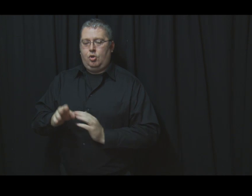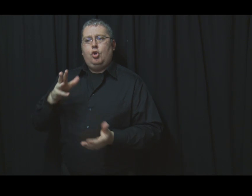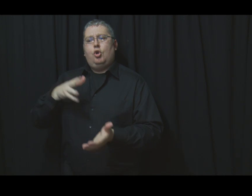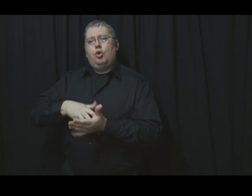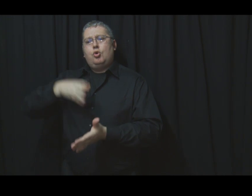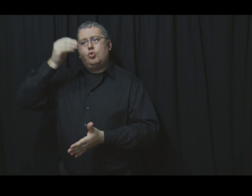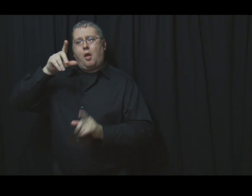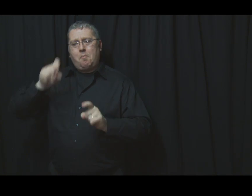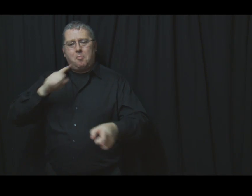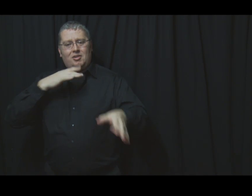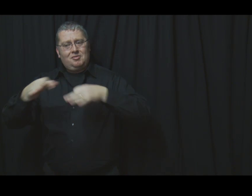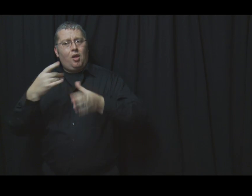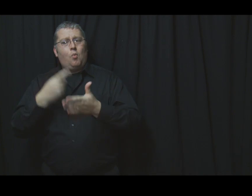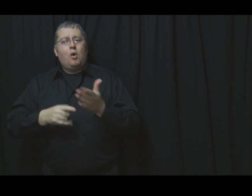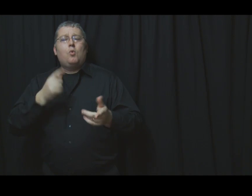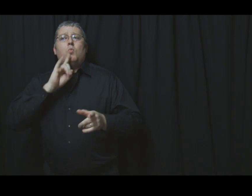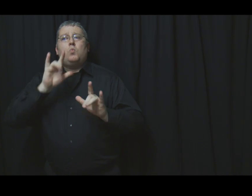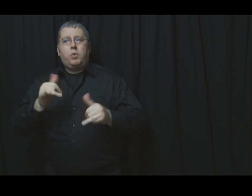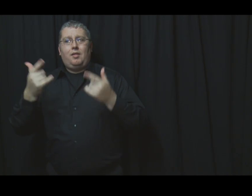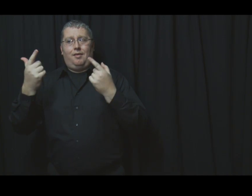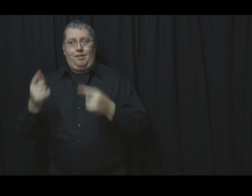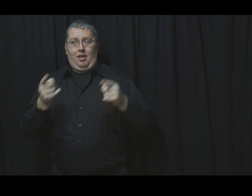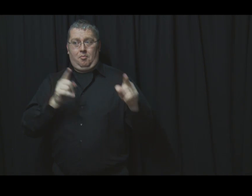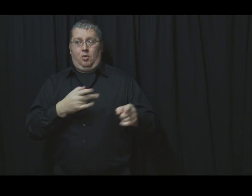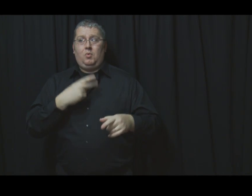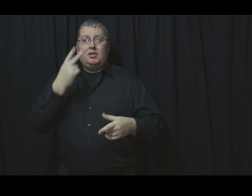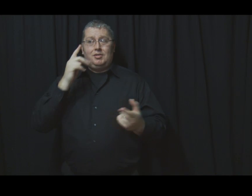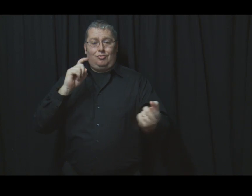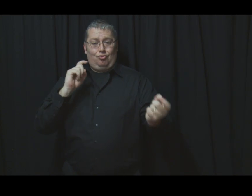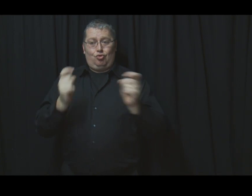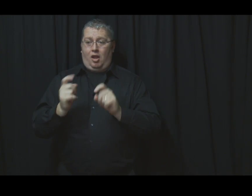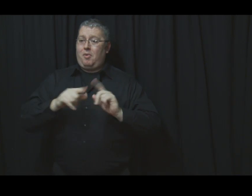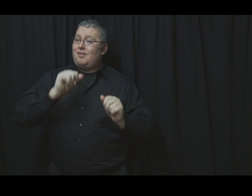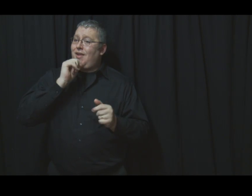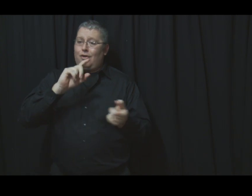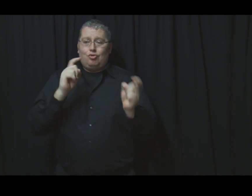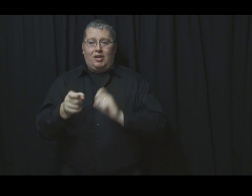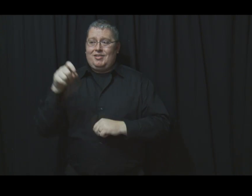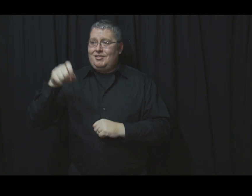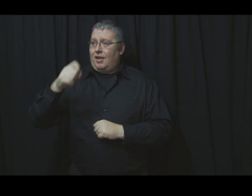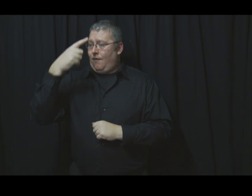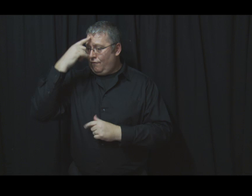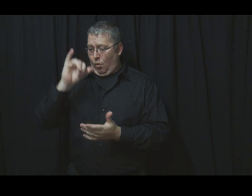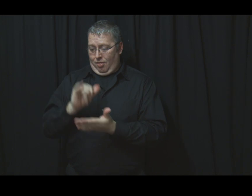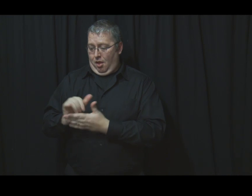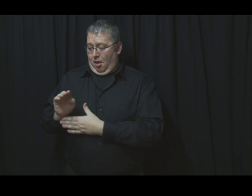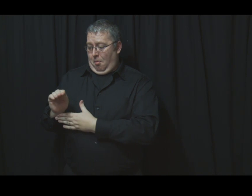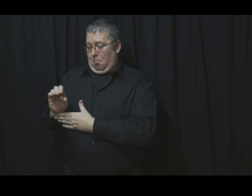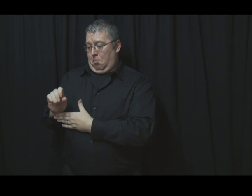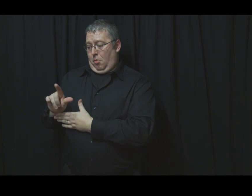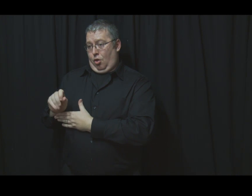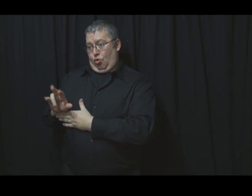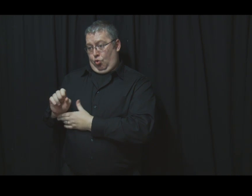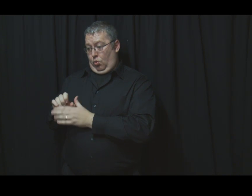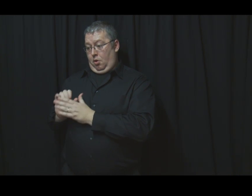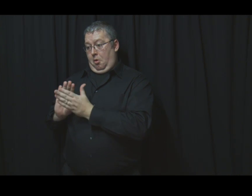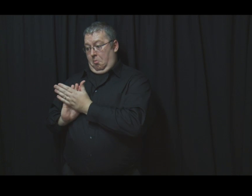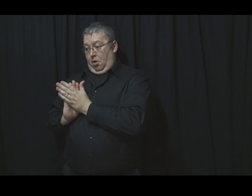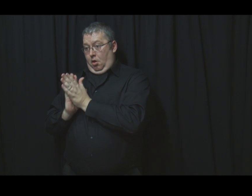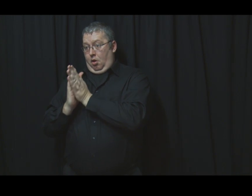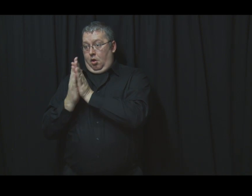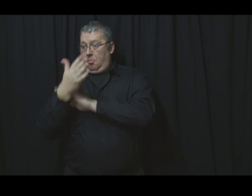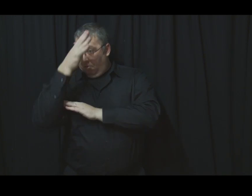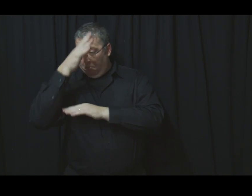really going on here. Certainly there's change, but it's not change necessary for molecules to man. Now, we could look at